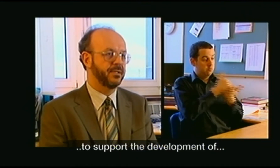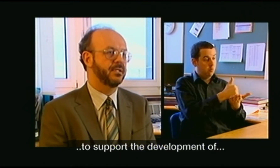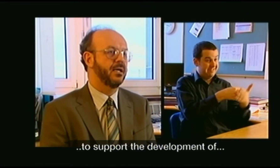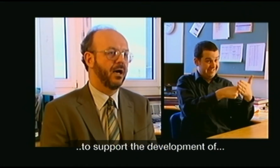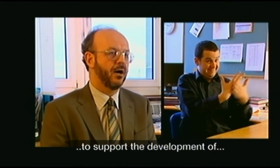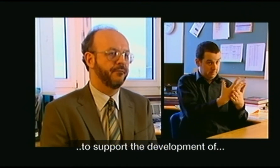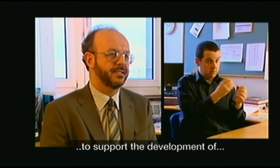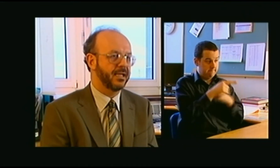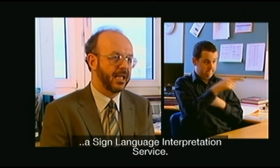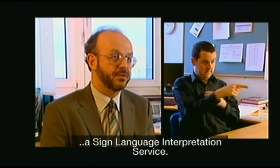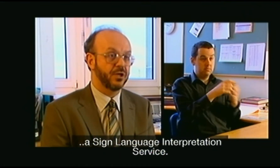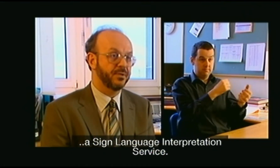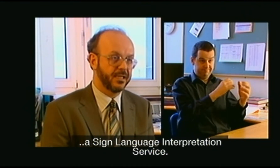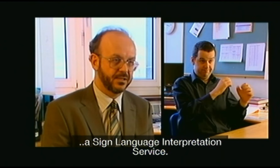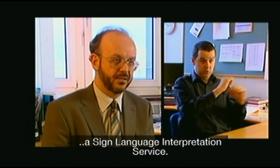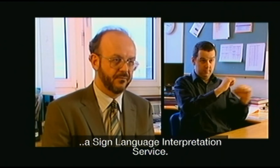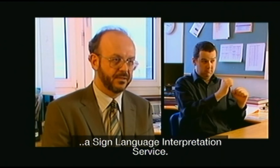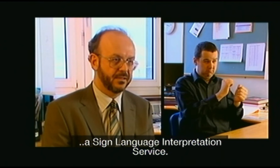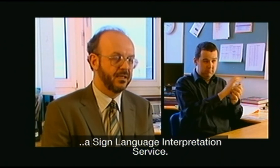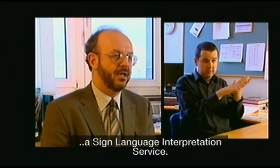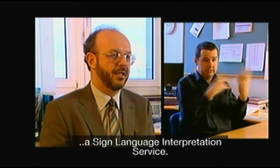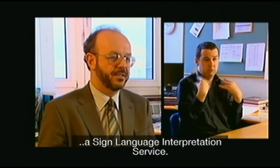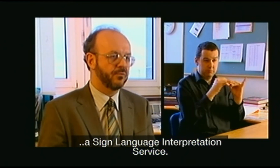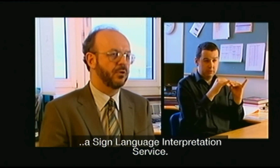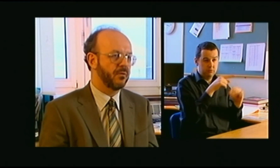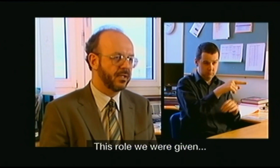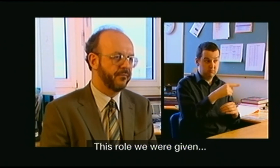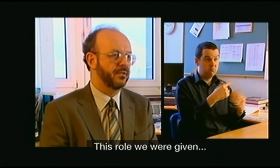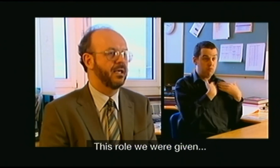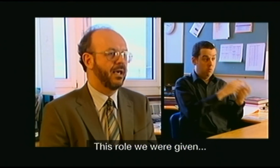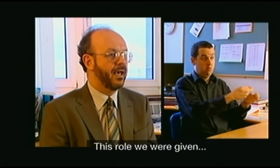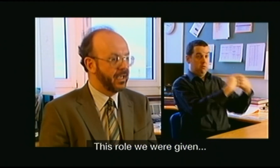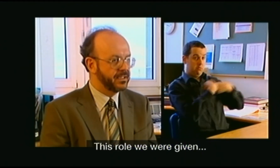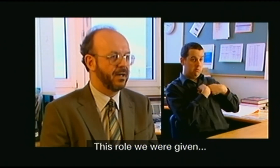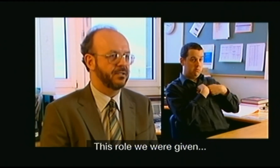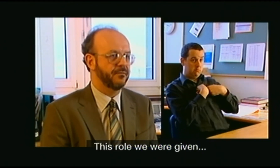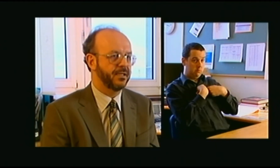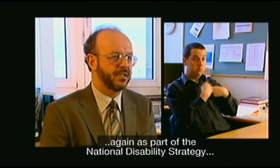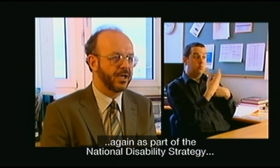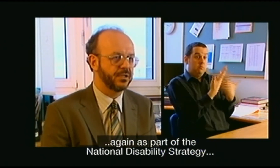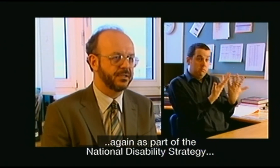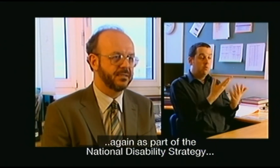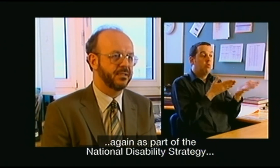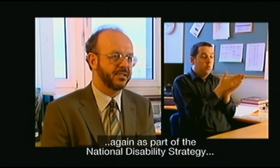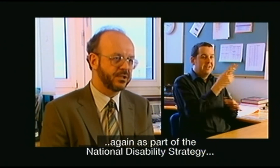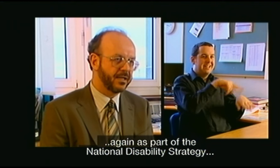development of a sign language interpretation service. And this role we were given, again as part of the National Disability